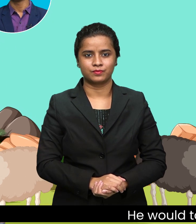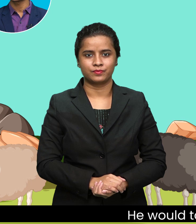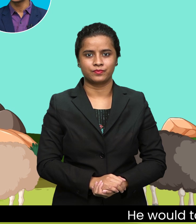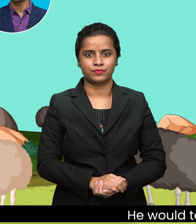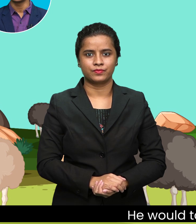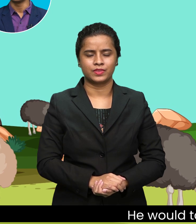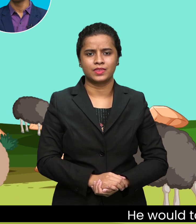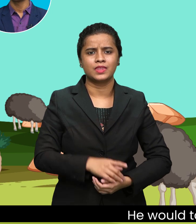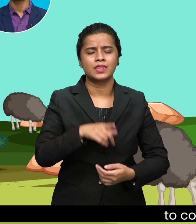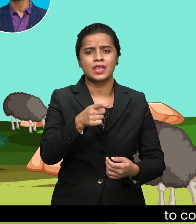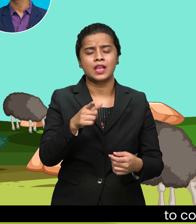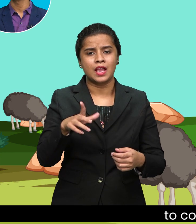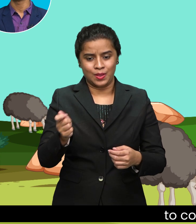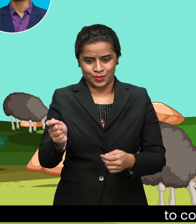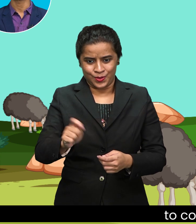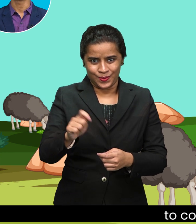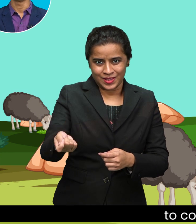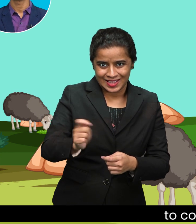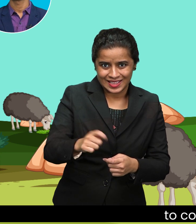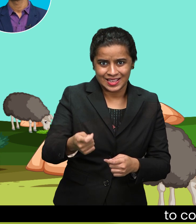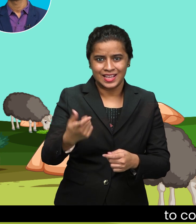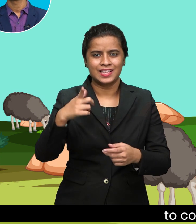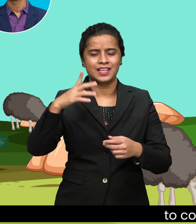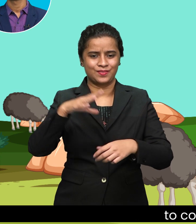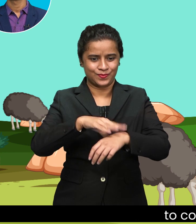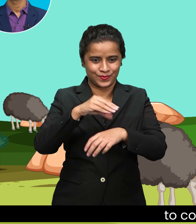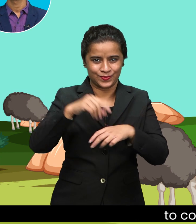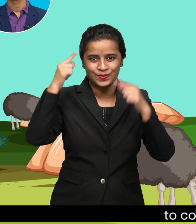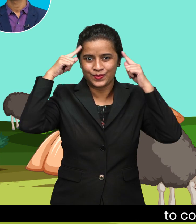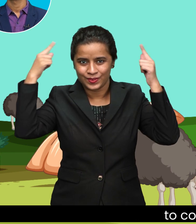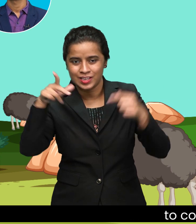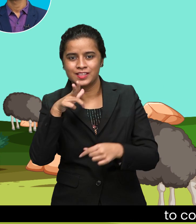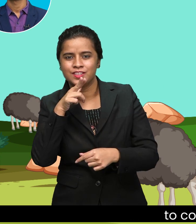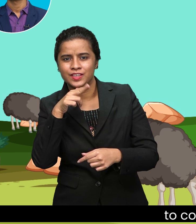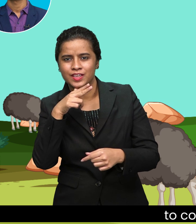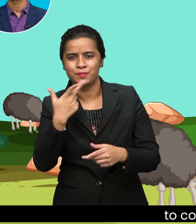He would take a stick with him to control his herd.